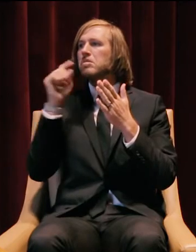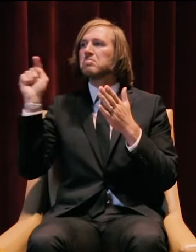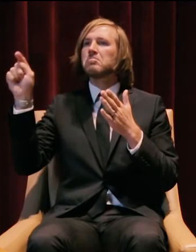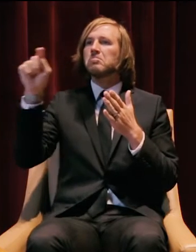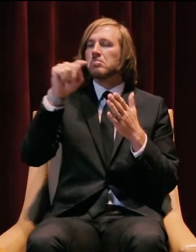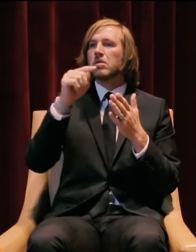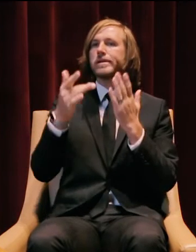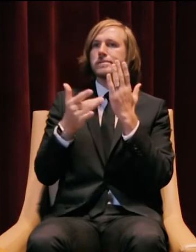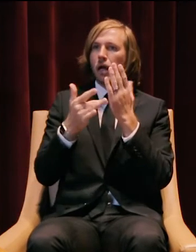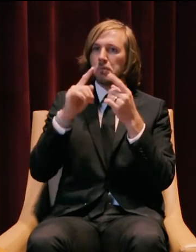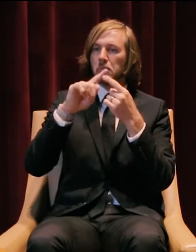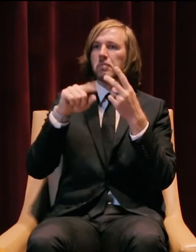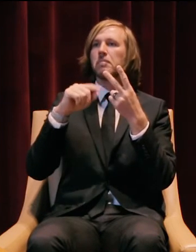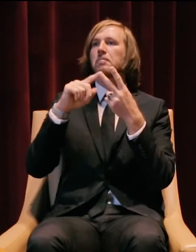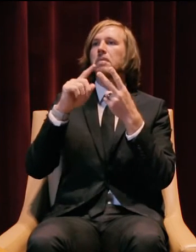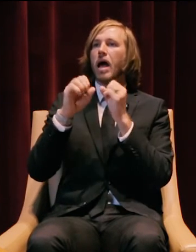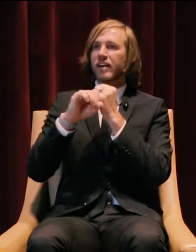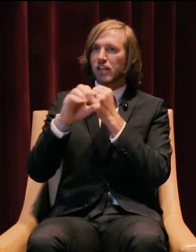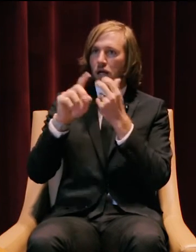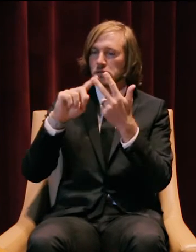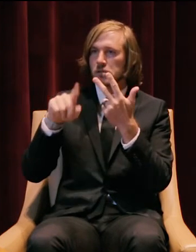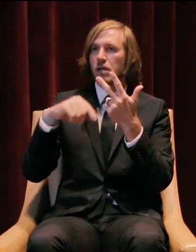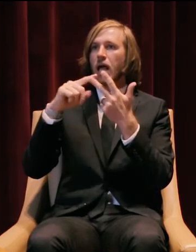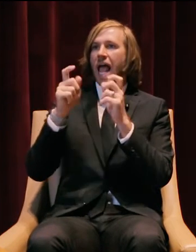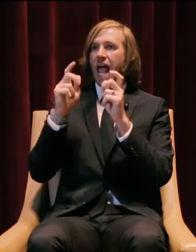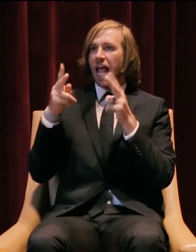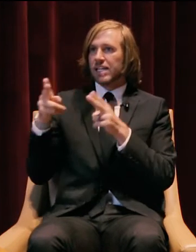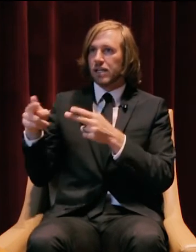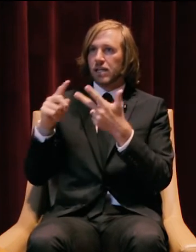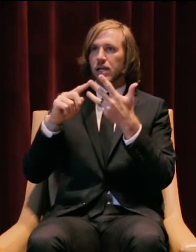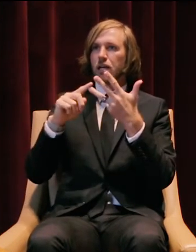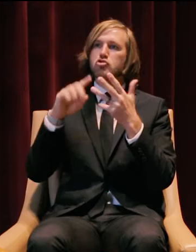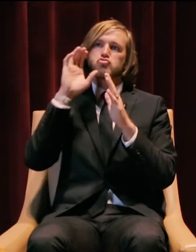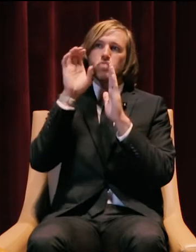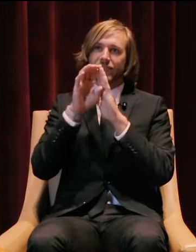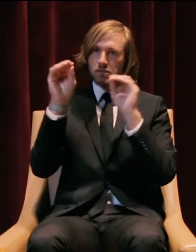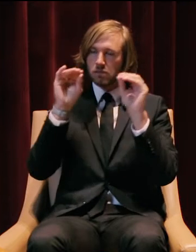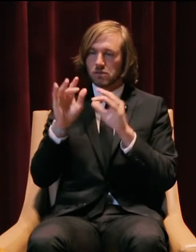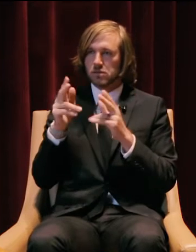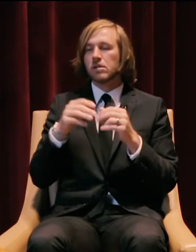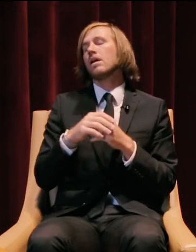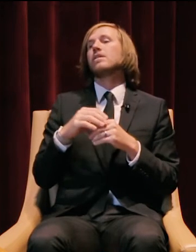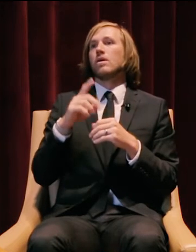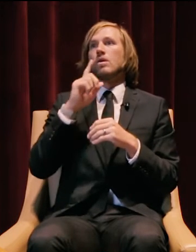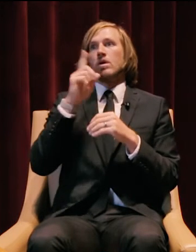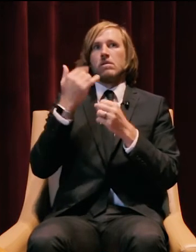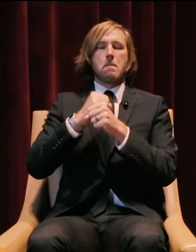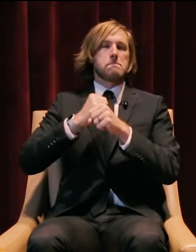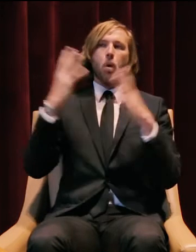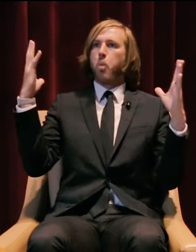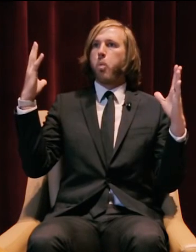fields: technical, advertising, editing, graphics. And it's